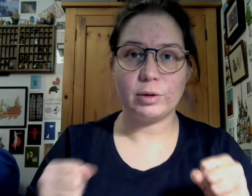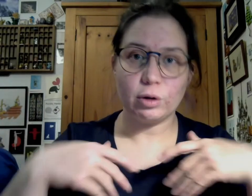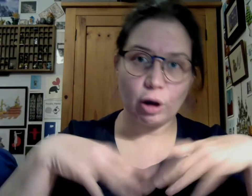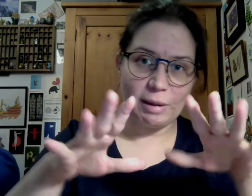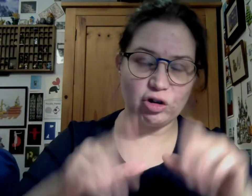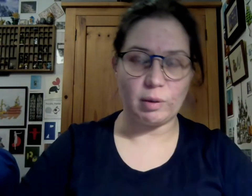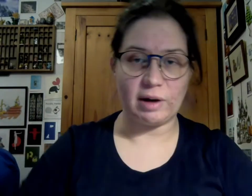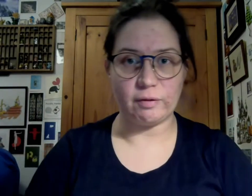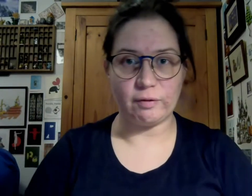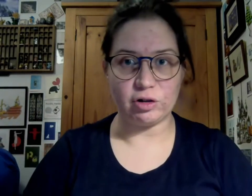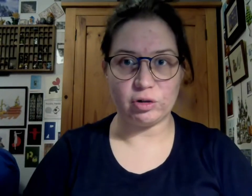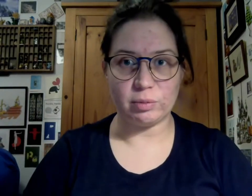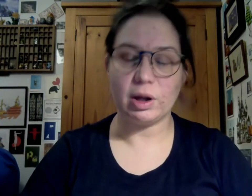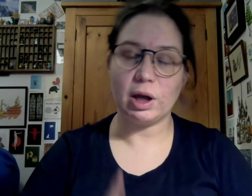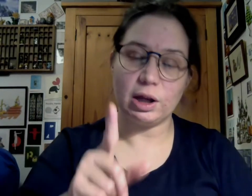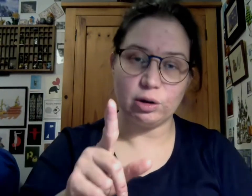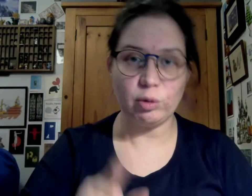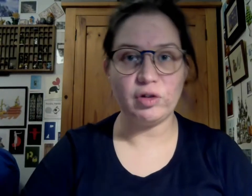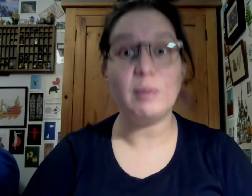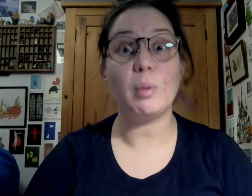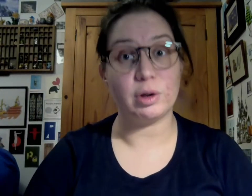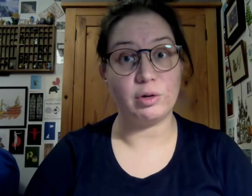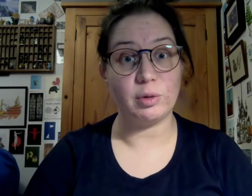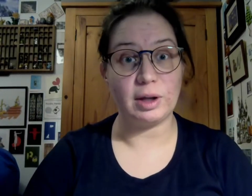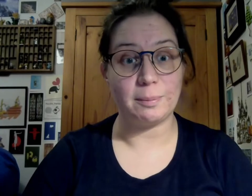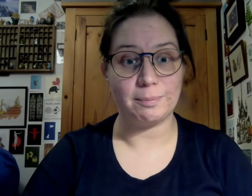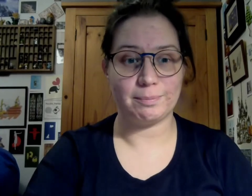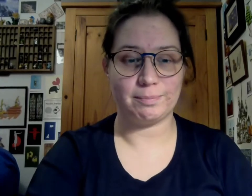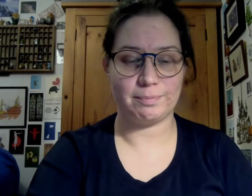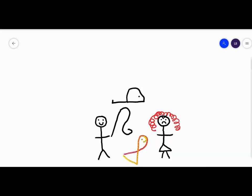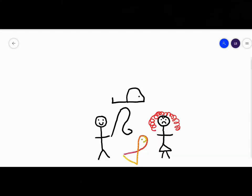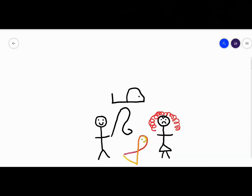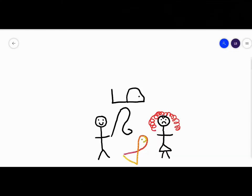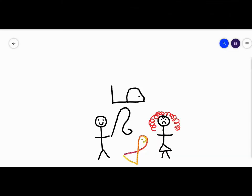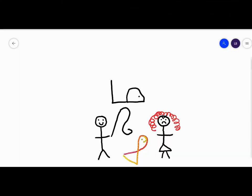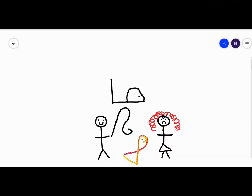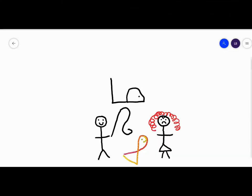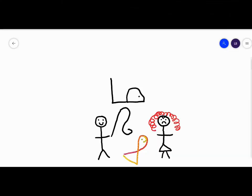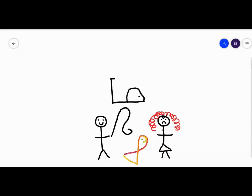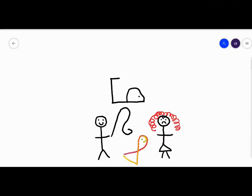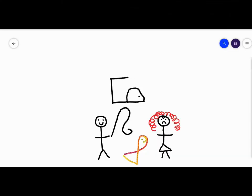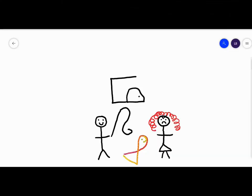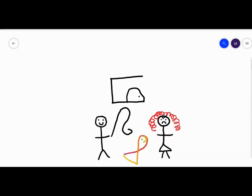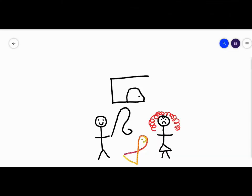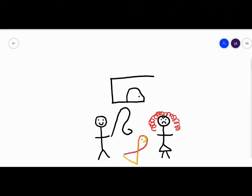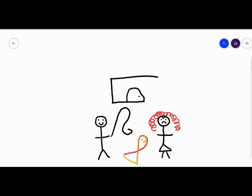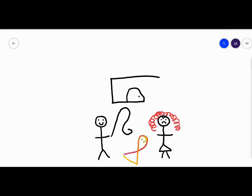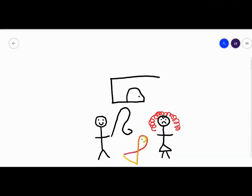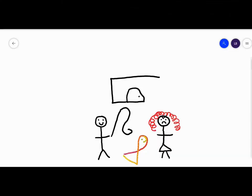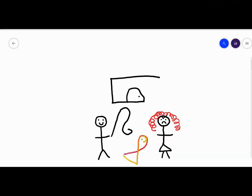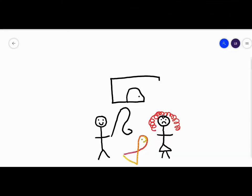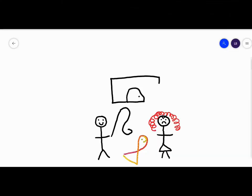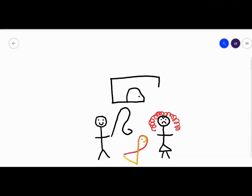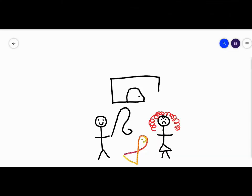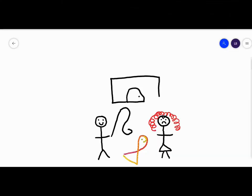Go back to your wife, the fish, and you shall see what you shall see. So, he went back to his wife and there she was standing in front of a brand